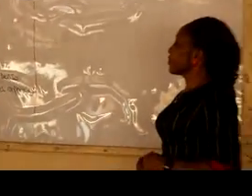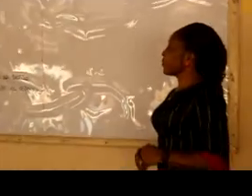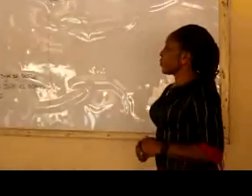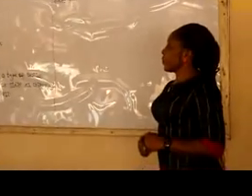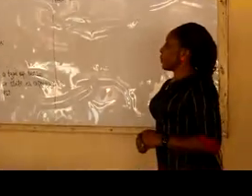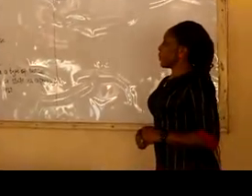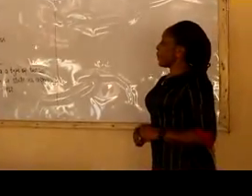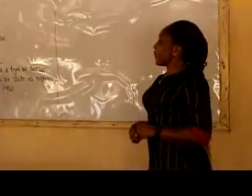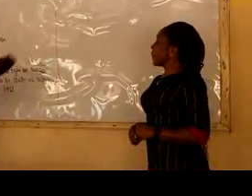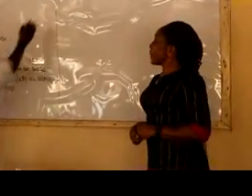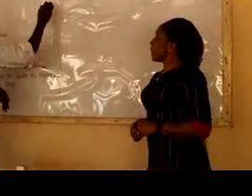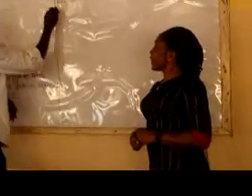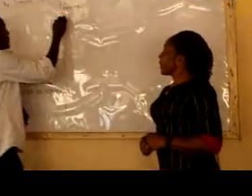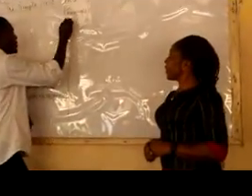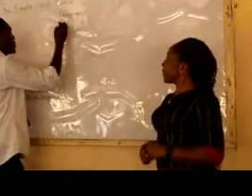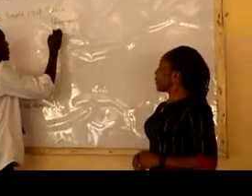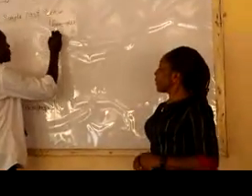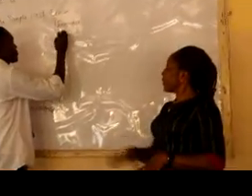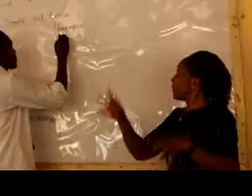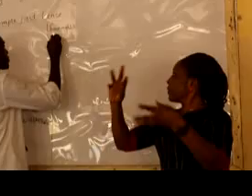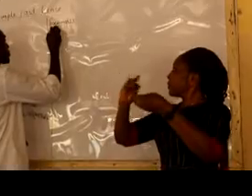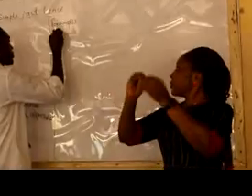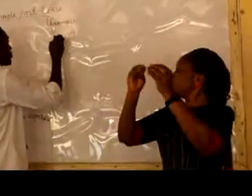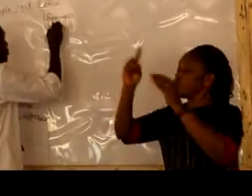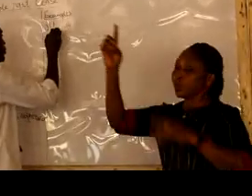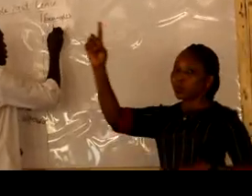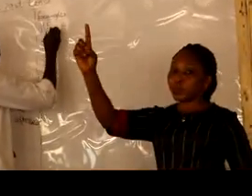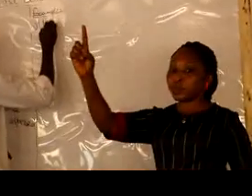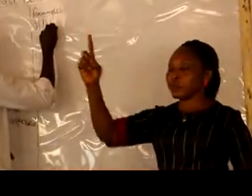Okay. Let's have this.